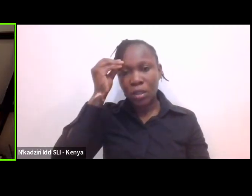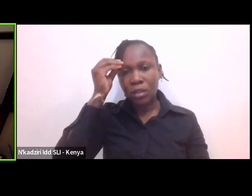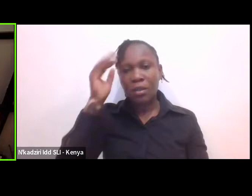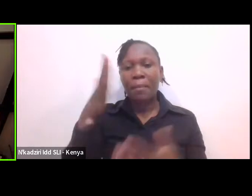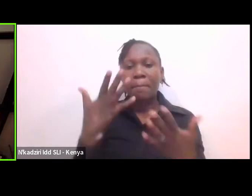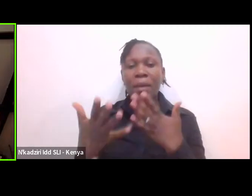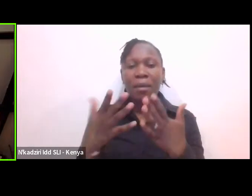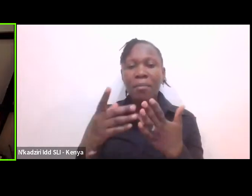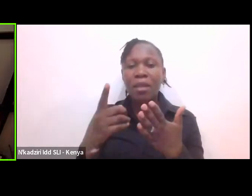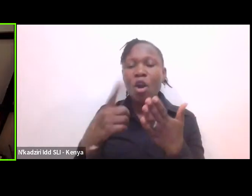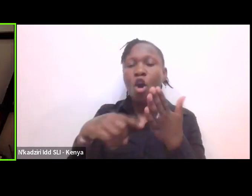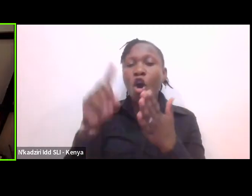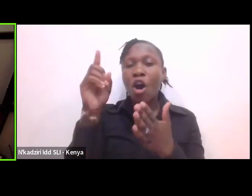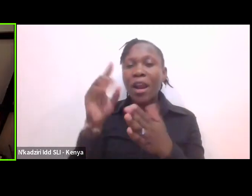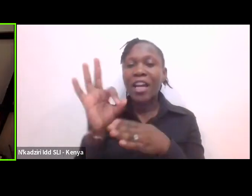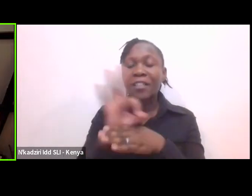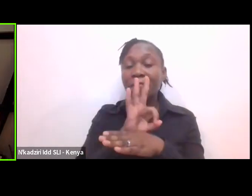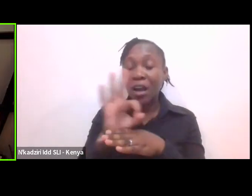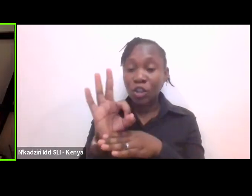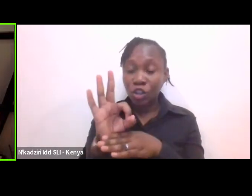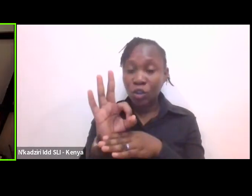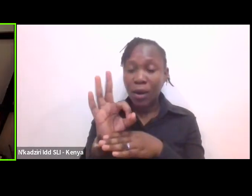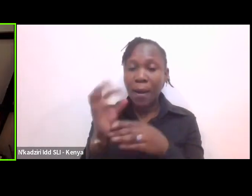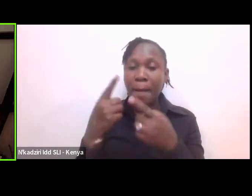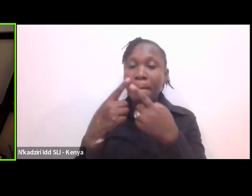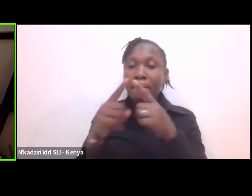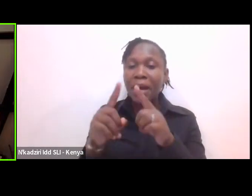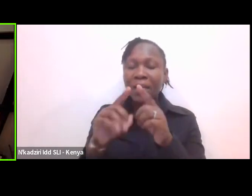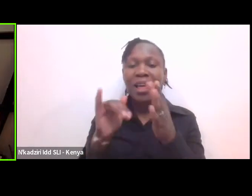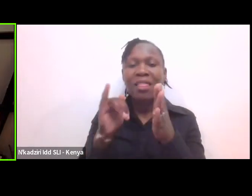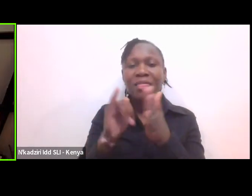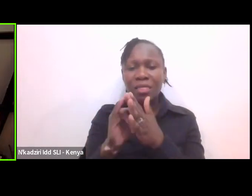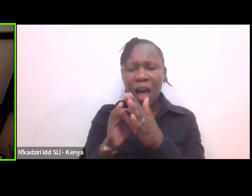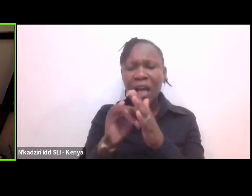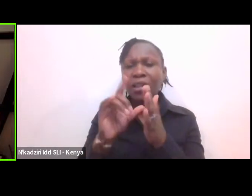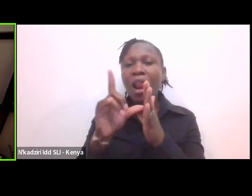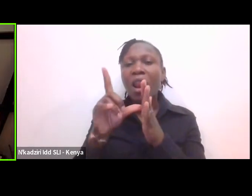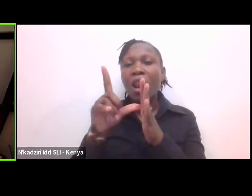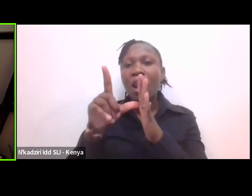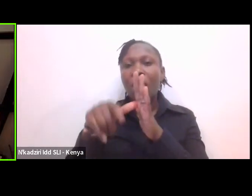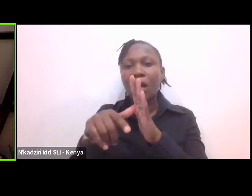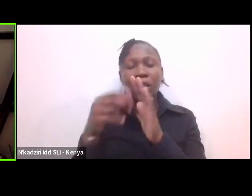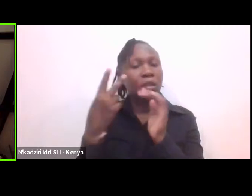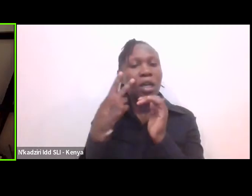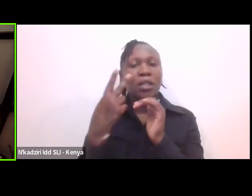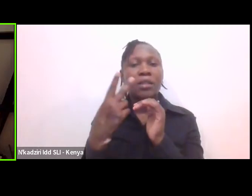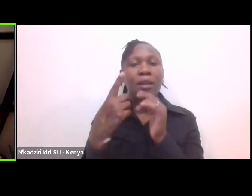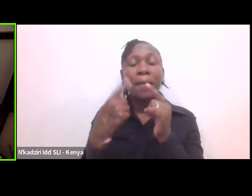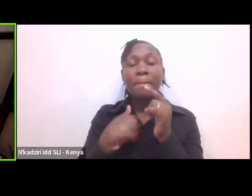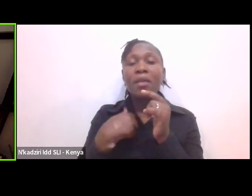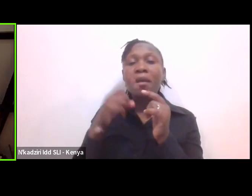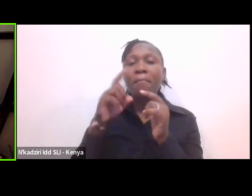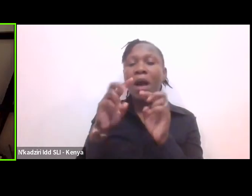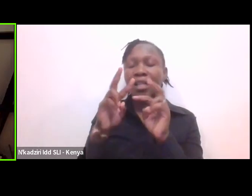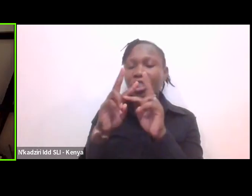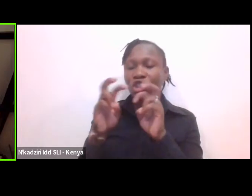fractions. That can come later. I need to find out their innate